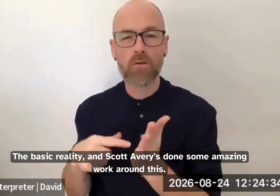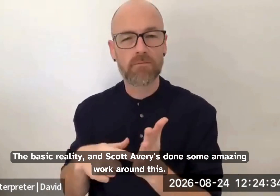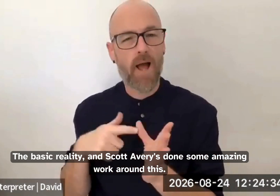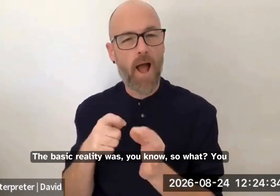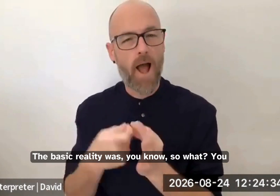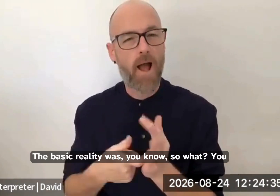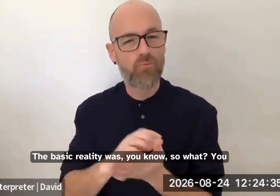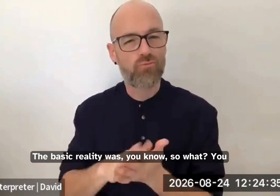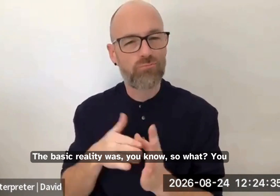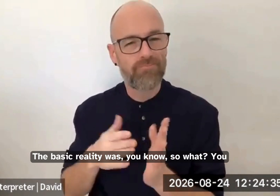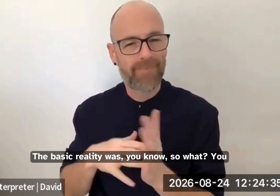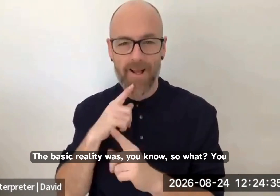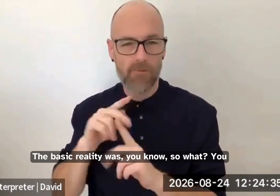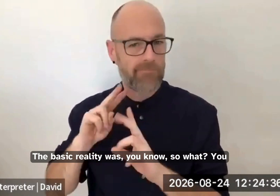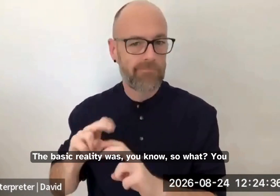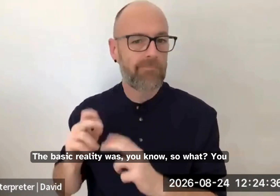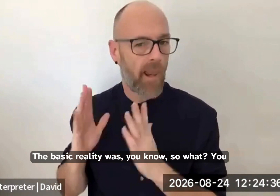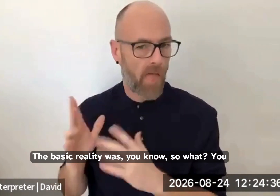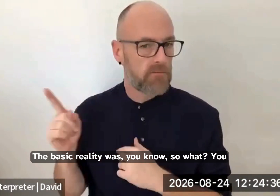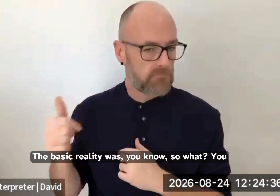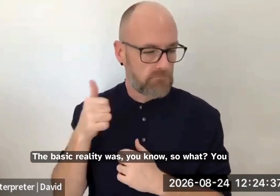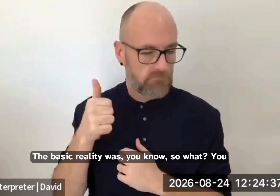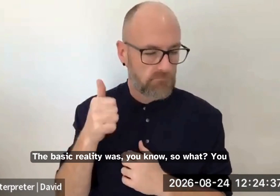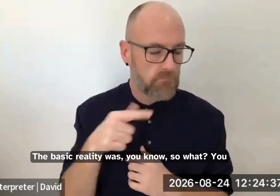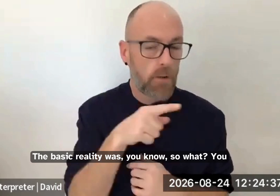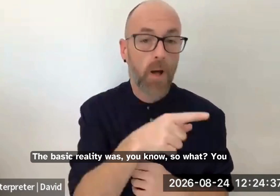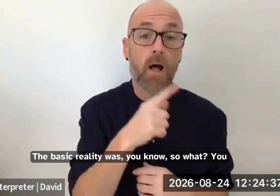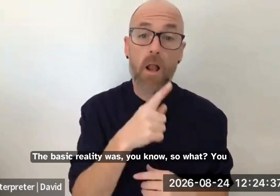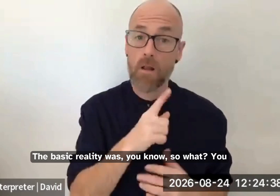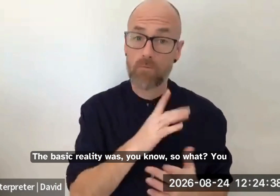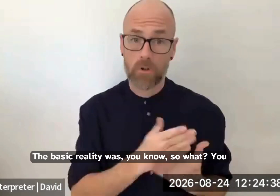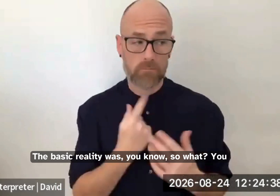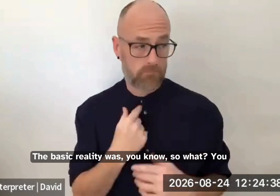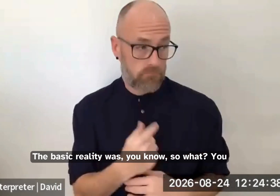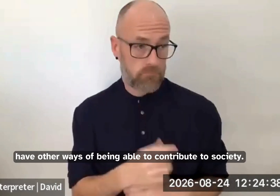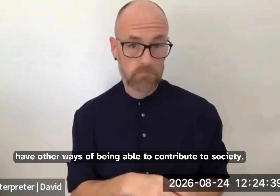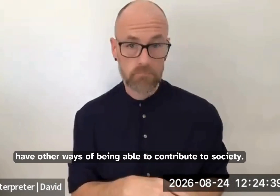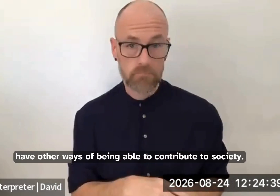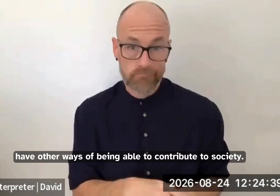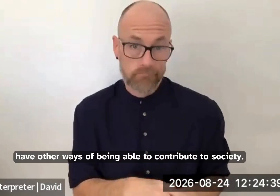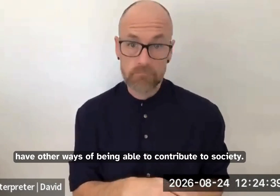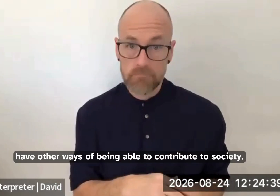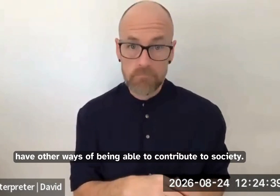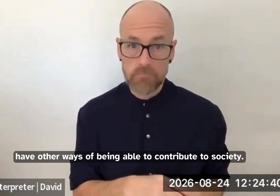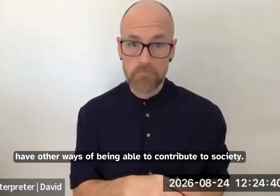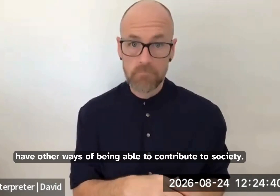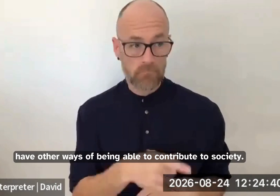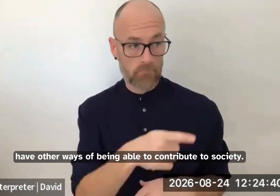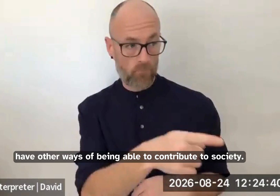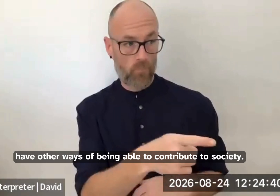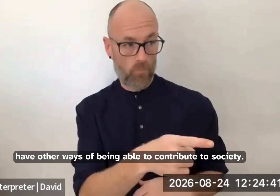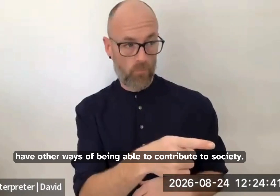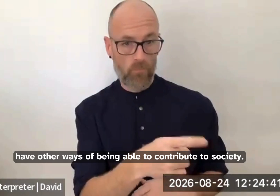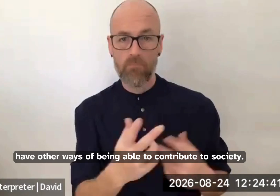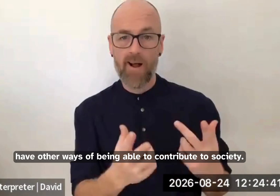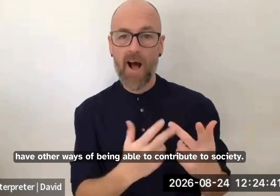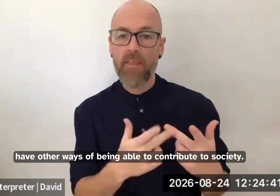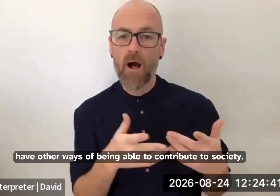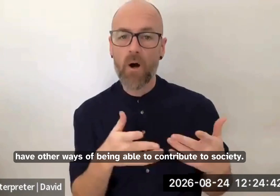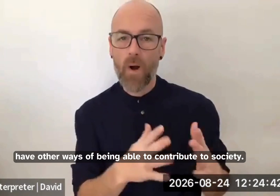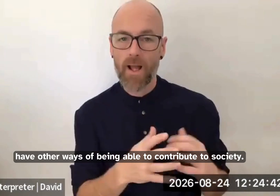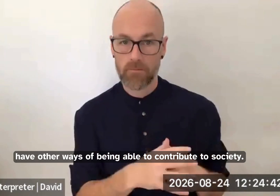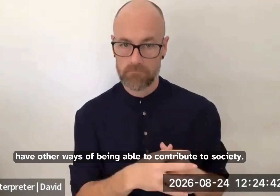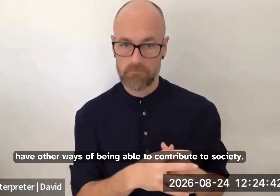this, the basic reality was, so what? You have other ways of being able